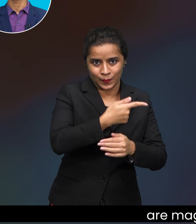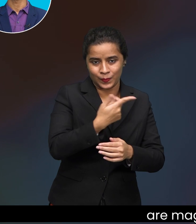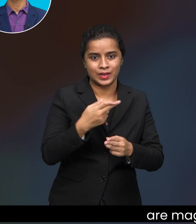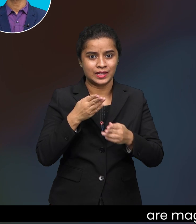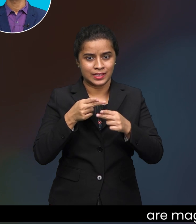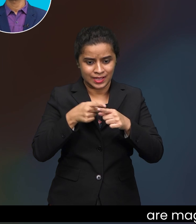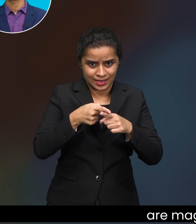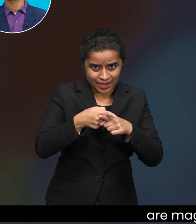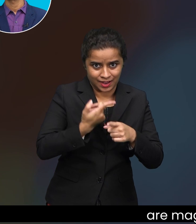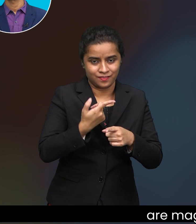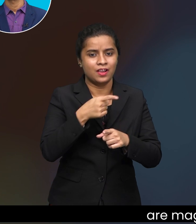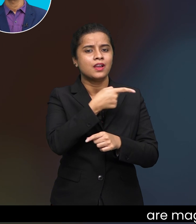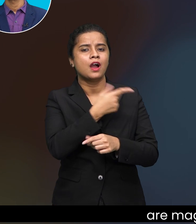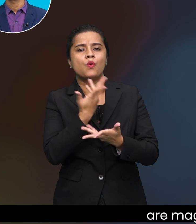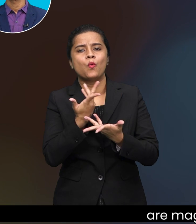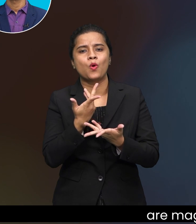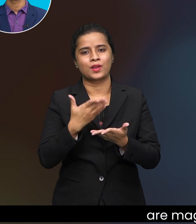magnetic materials.